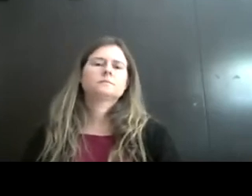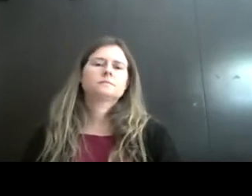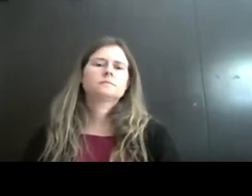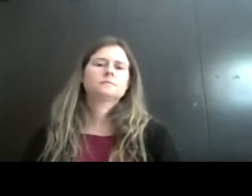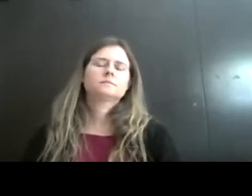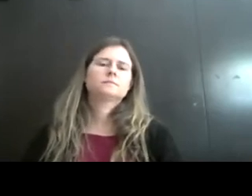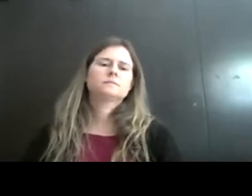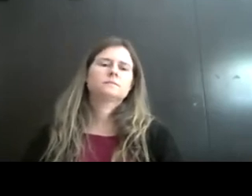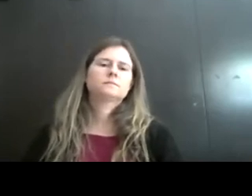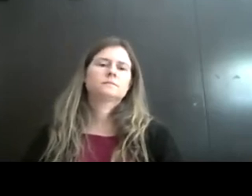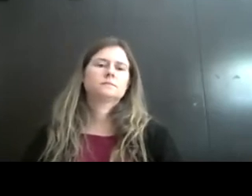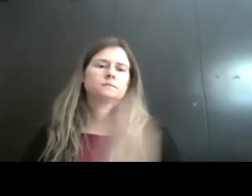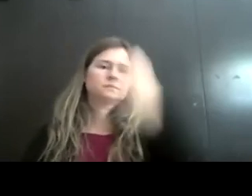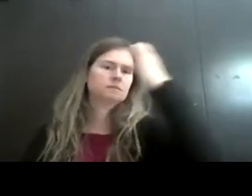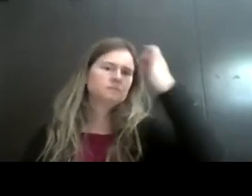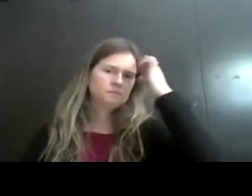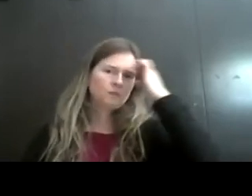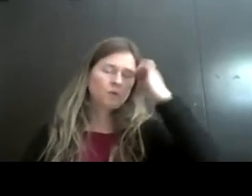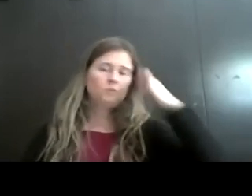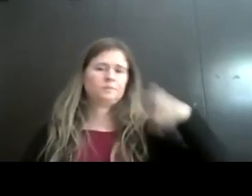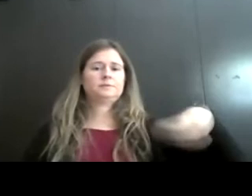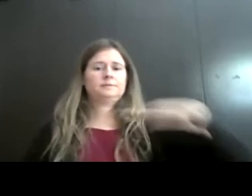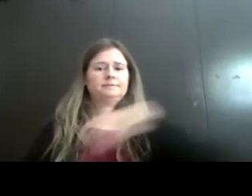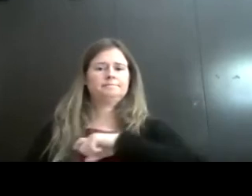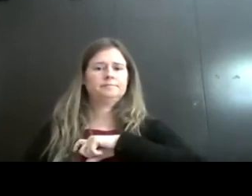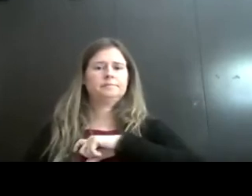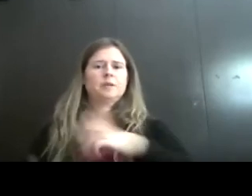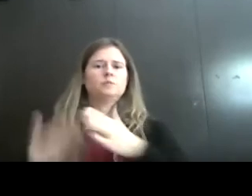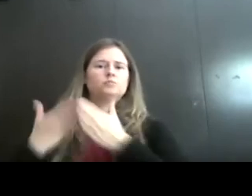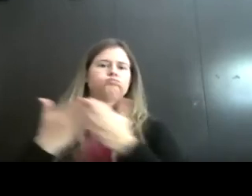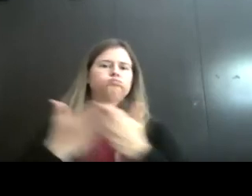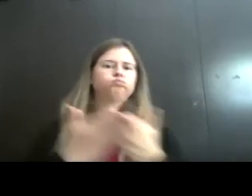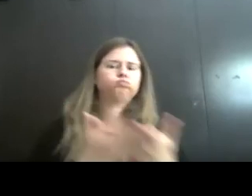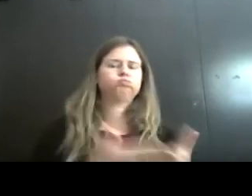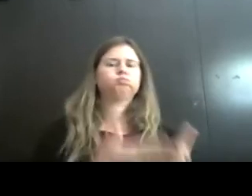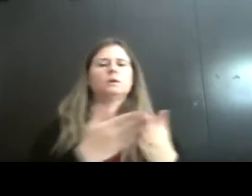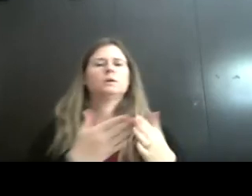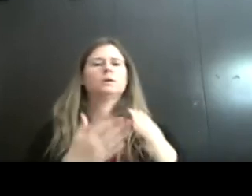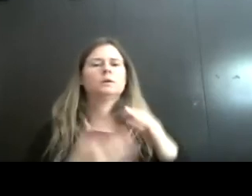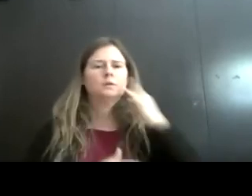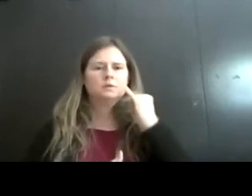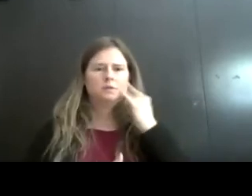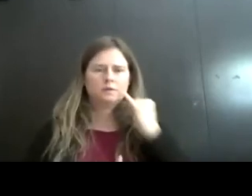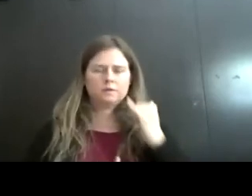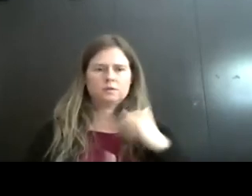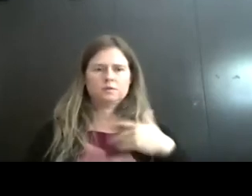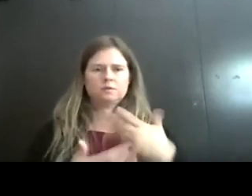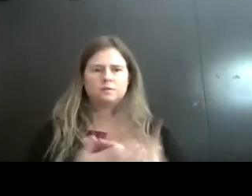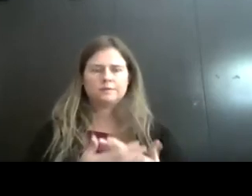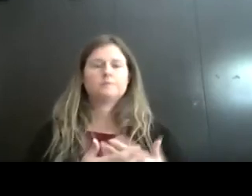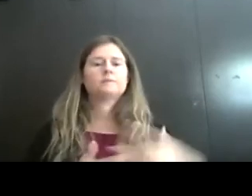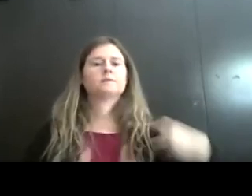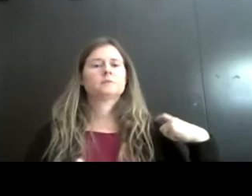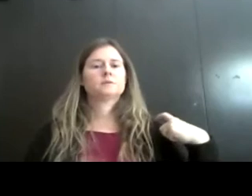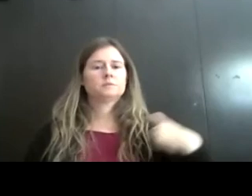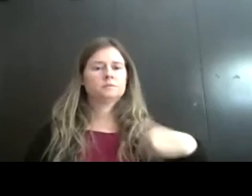when the European people, the Spanish, first came down the coast of California, it was reported by the Spanish that on